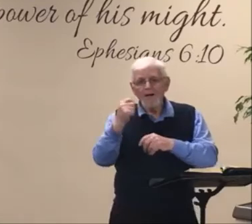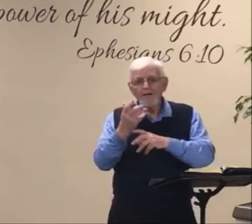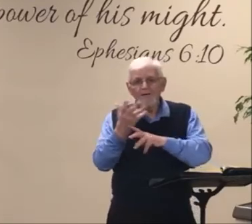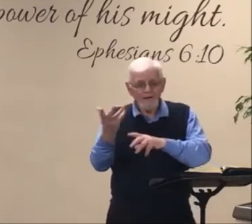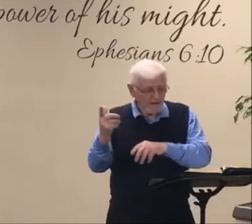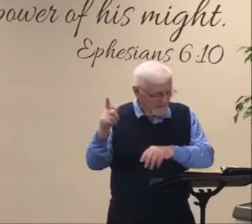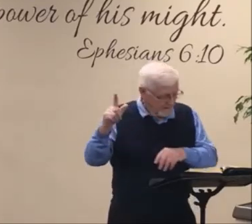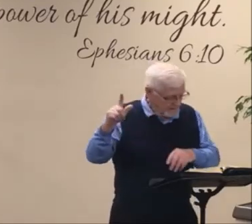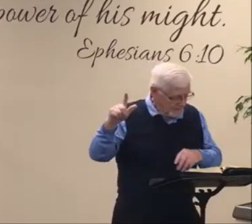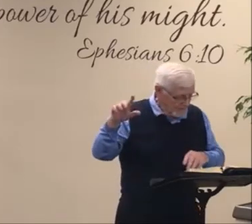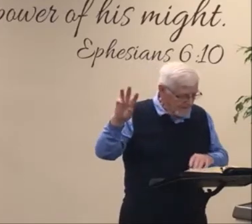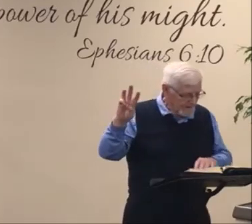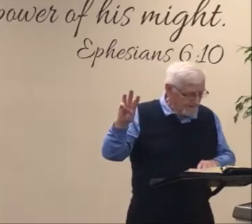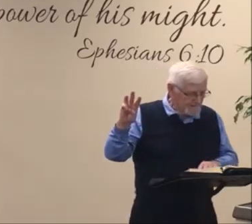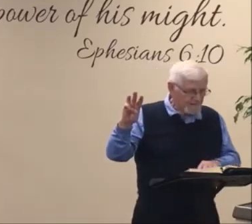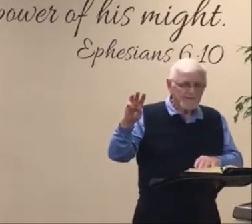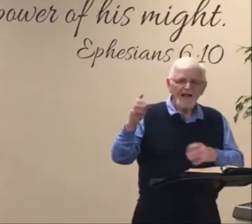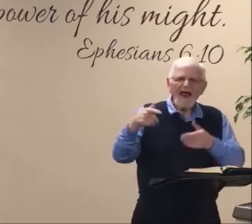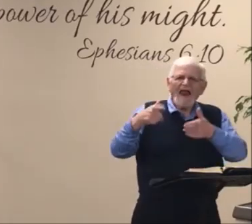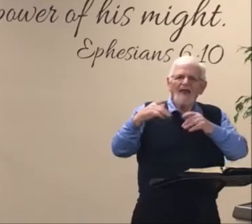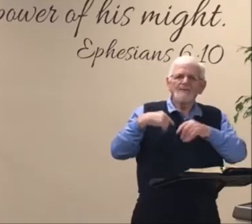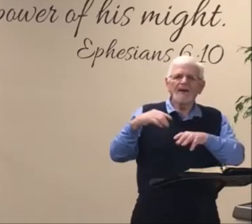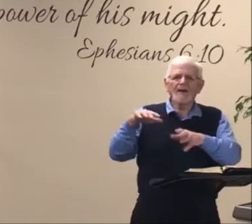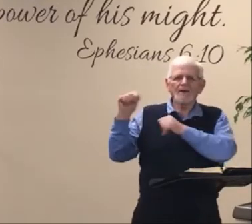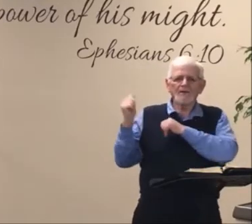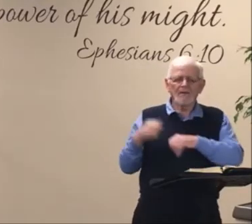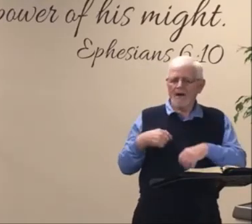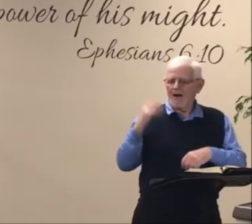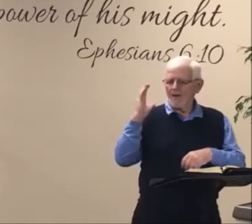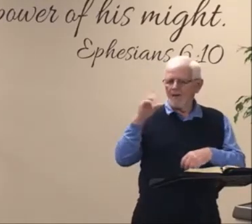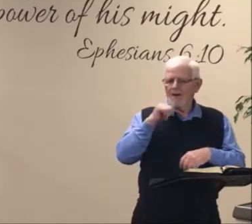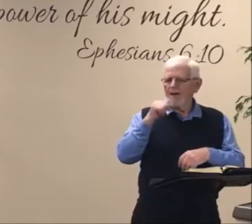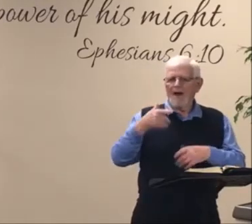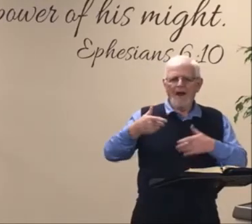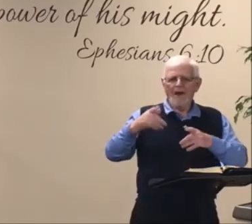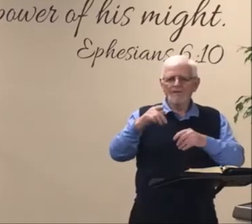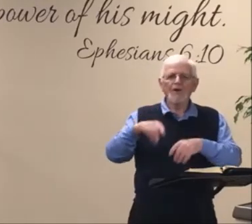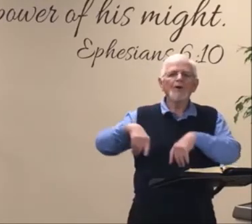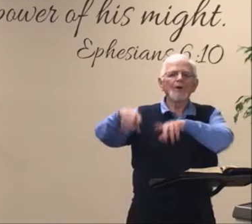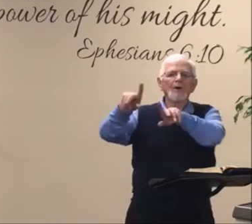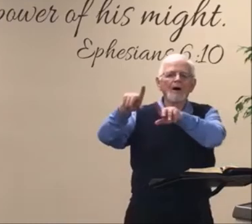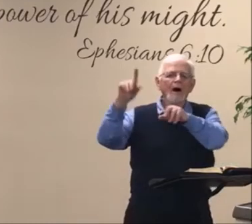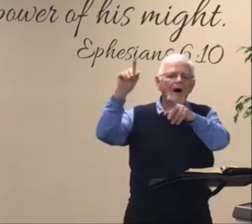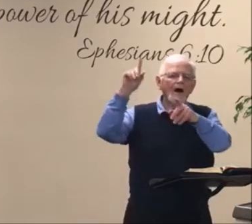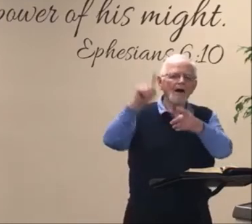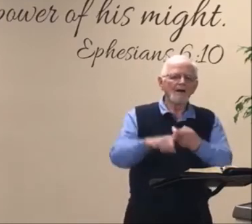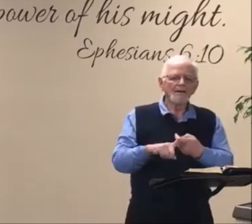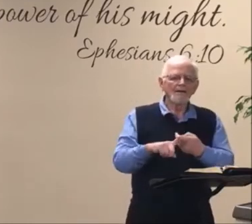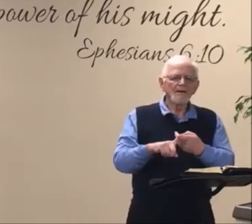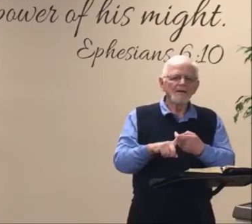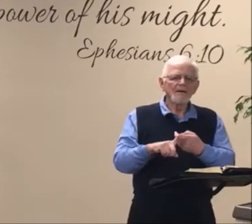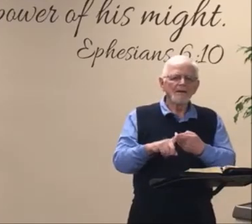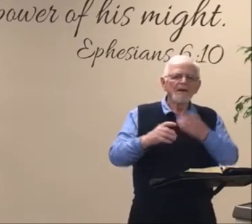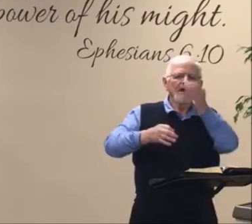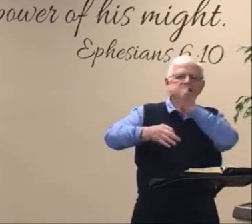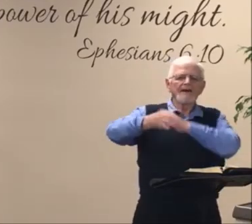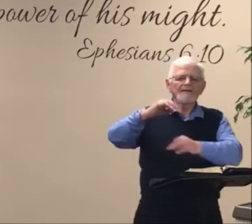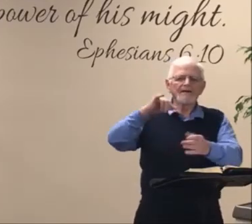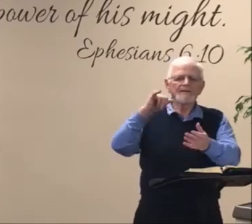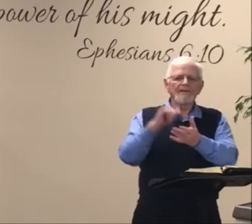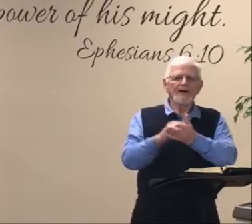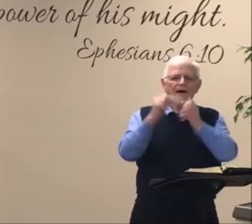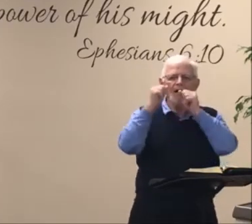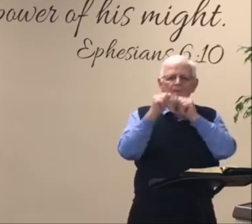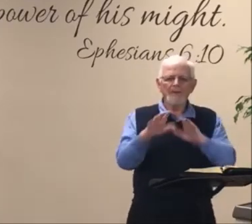He said, let me go, for the day breaketh. And he said, I will not let thee go, except thou what? Except thou